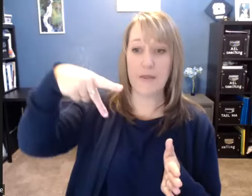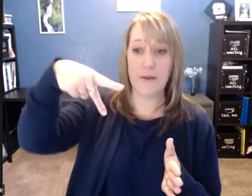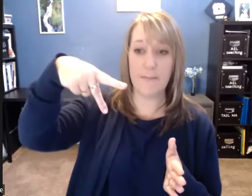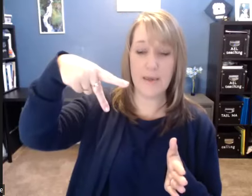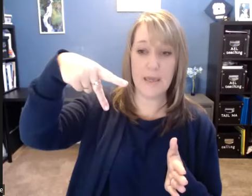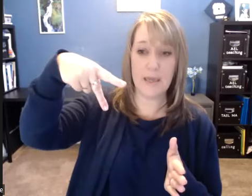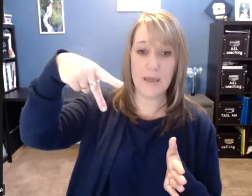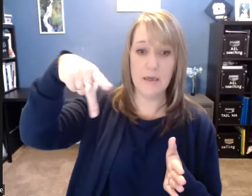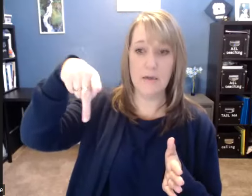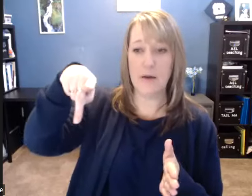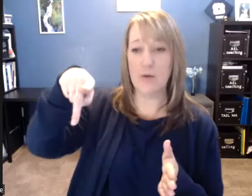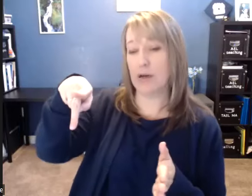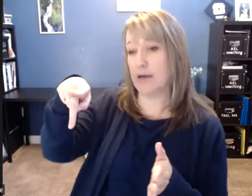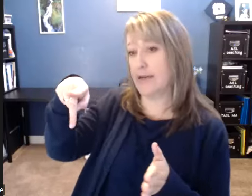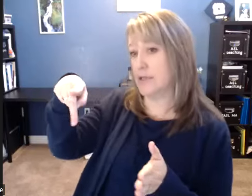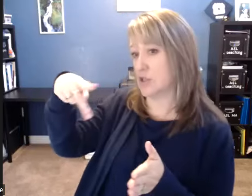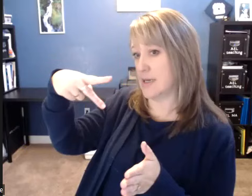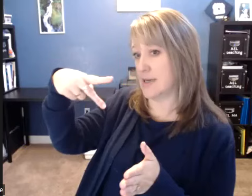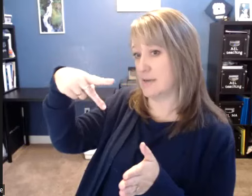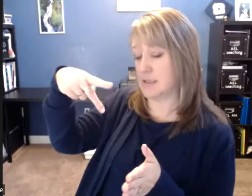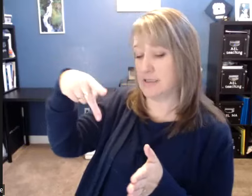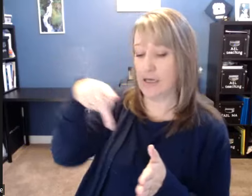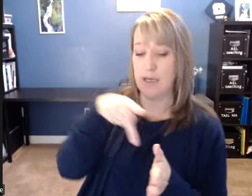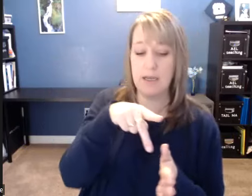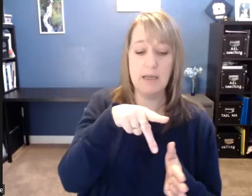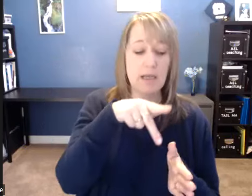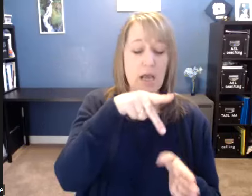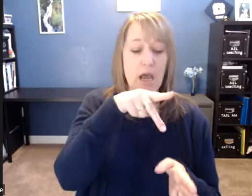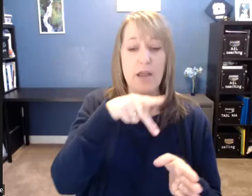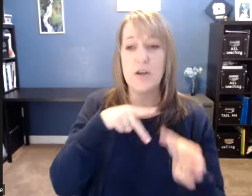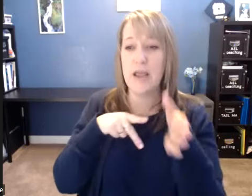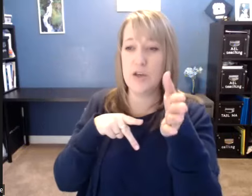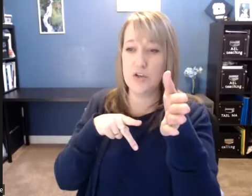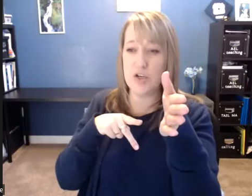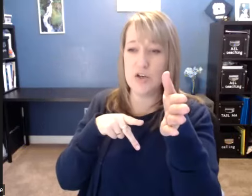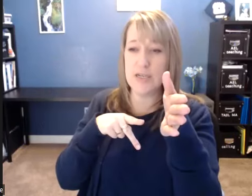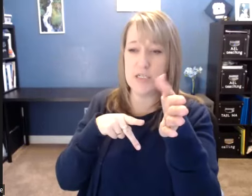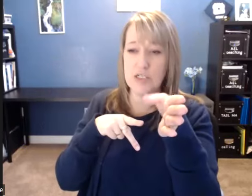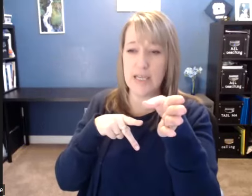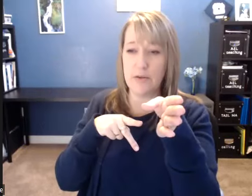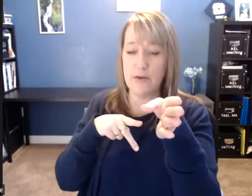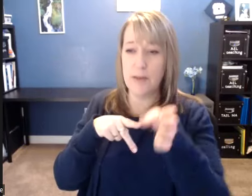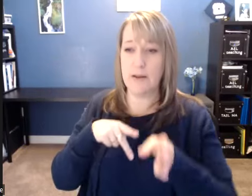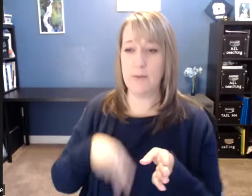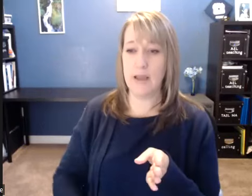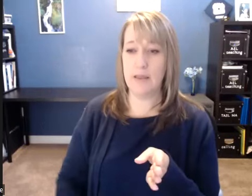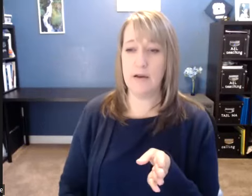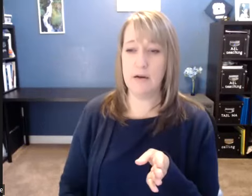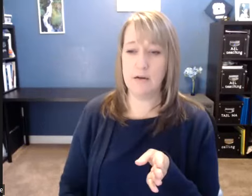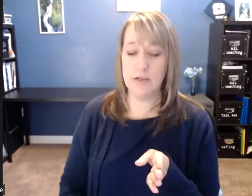a P. That will be our initialized sign. And you need to just get your thumb out of the way there on